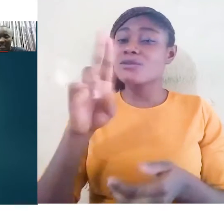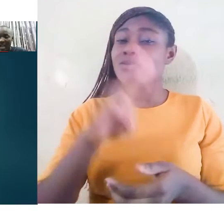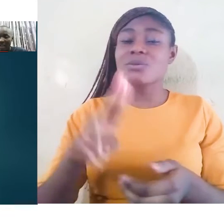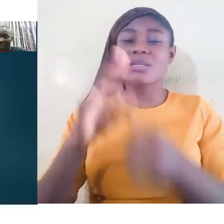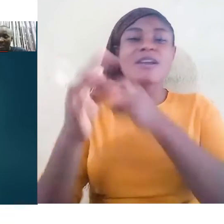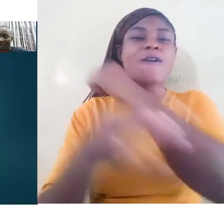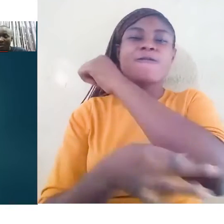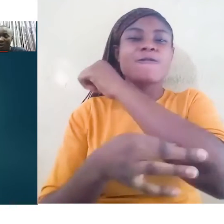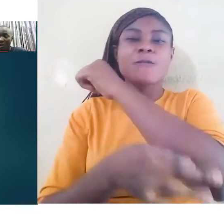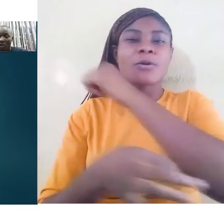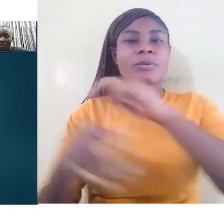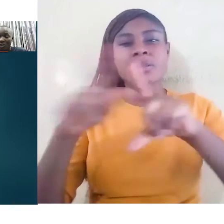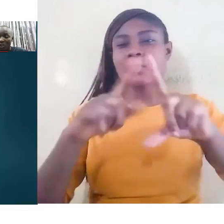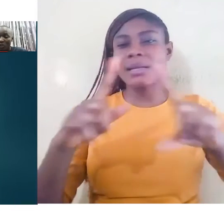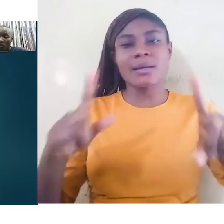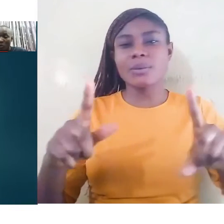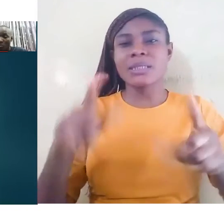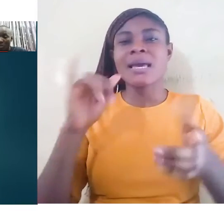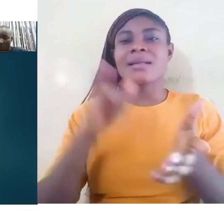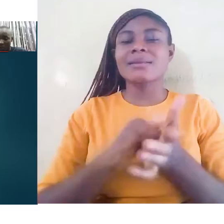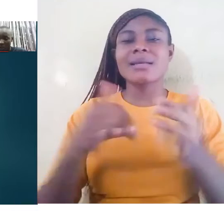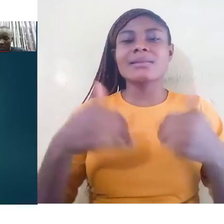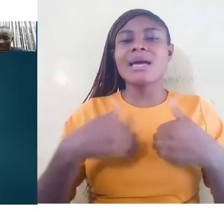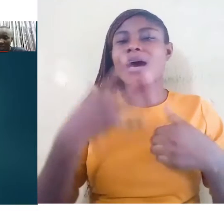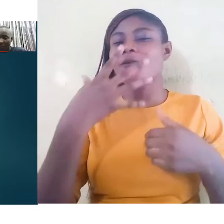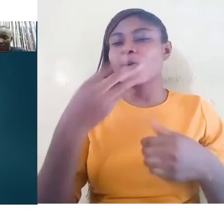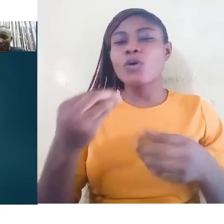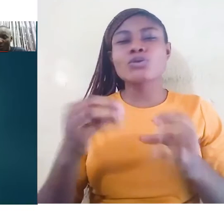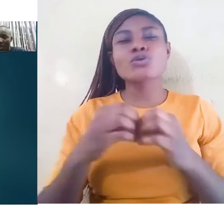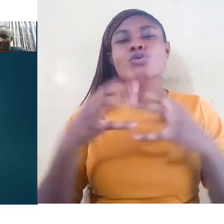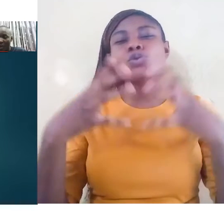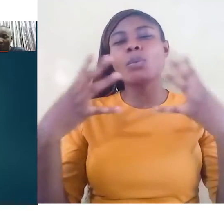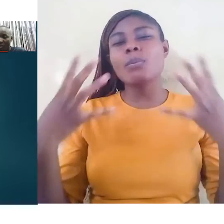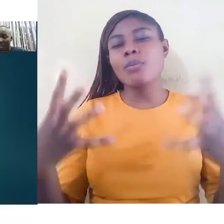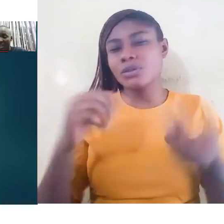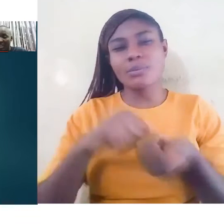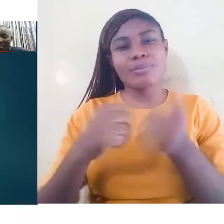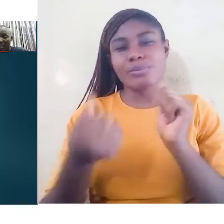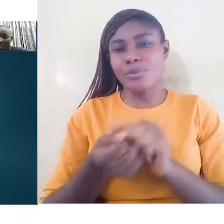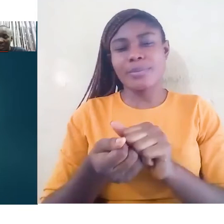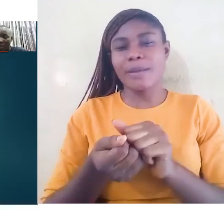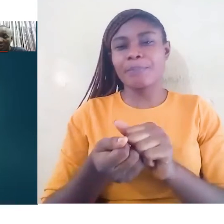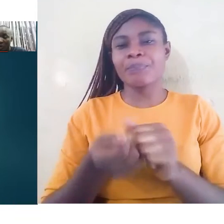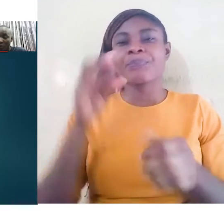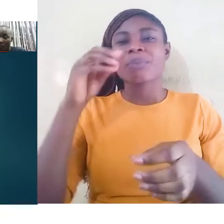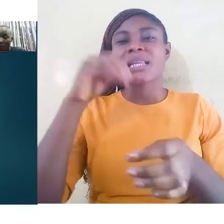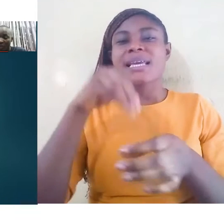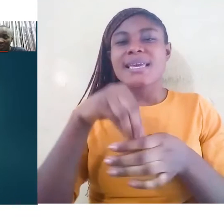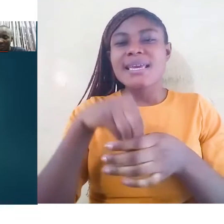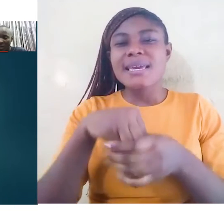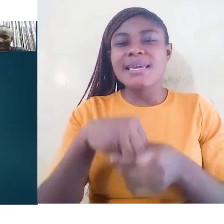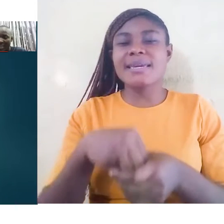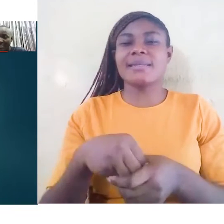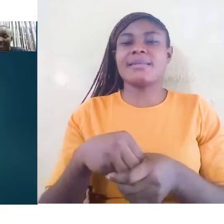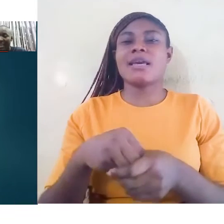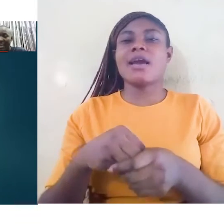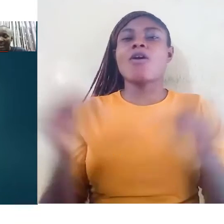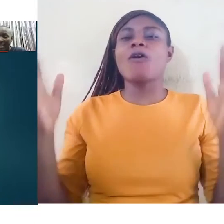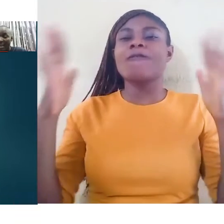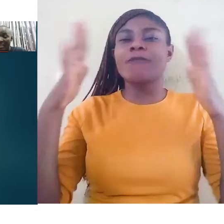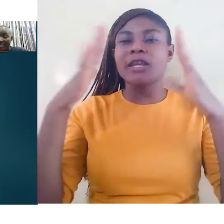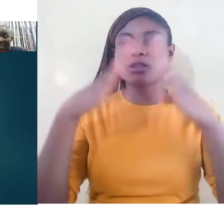has actually caused so much issue in the in